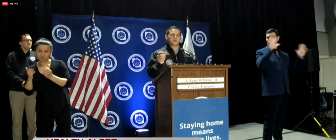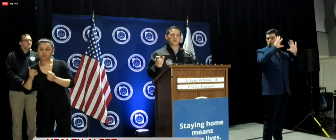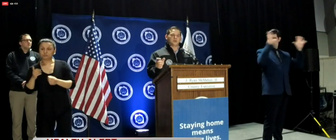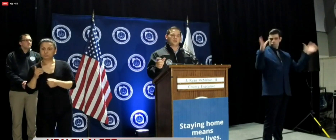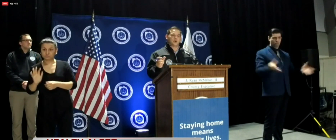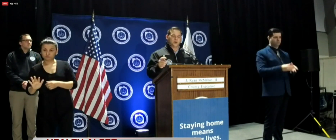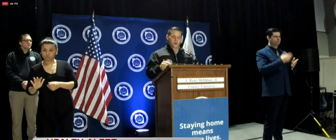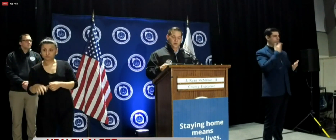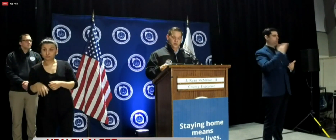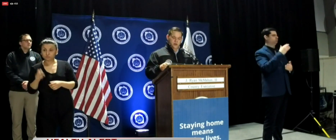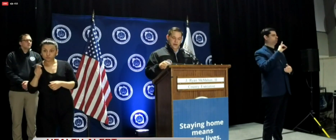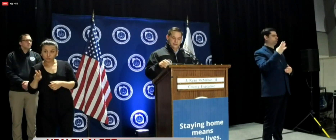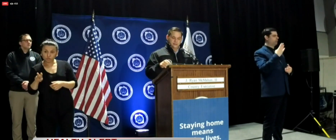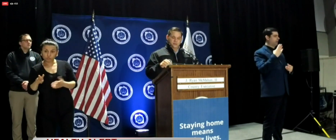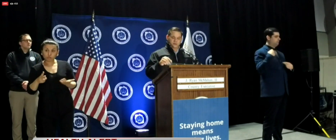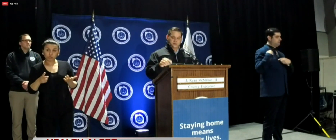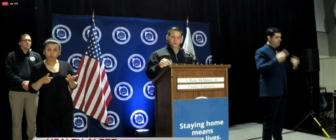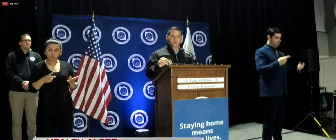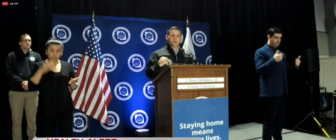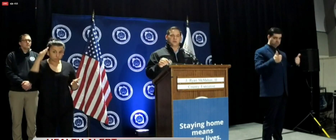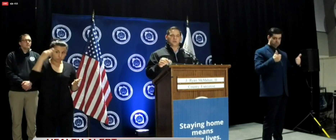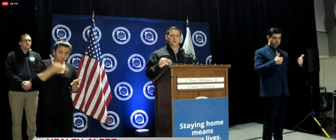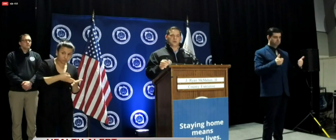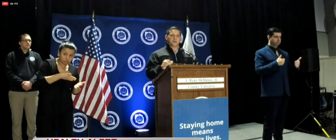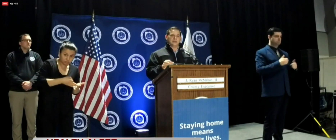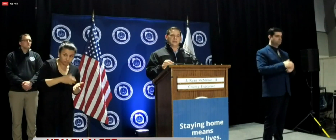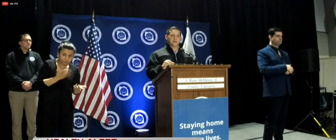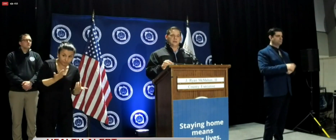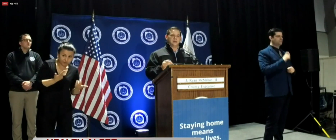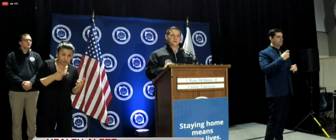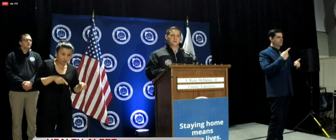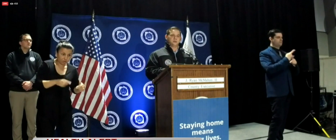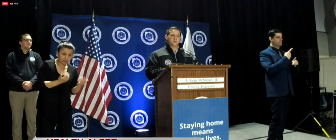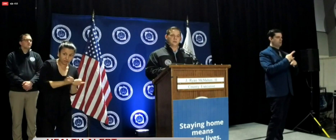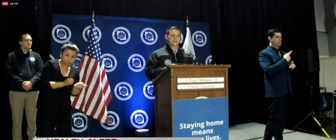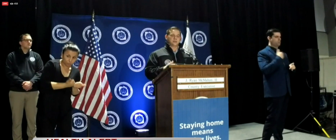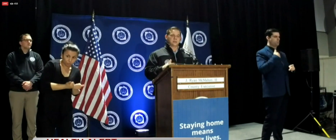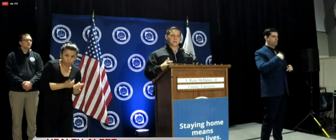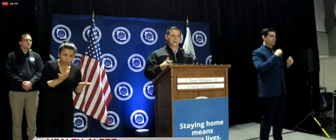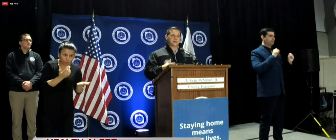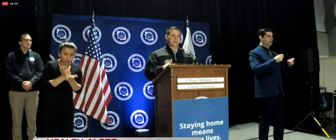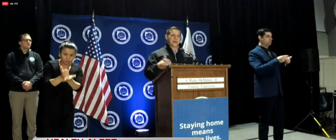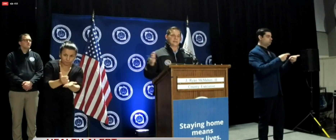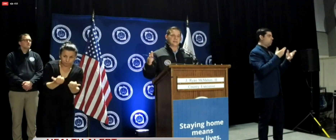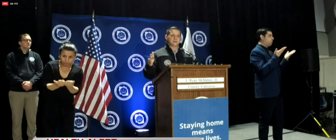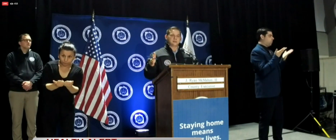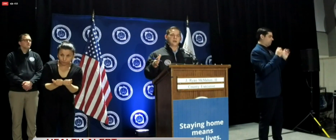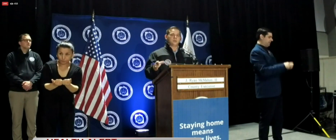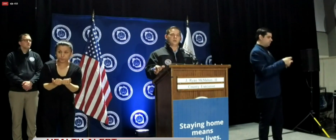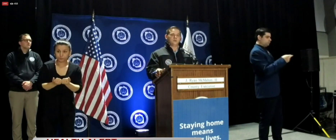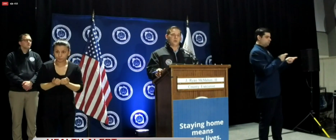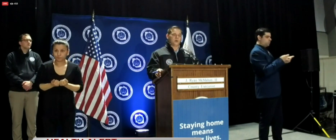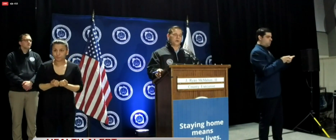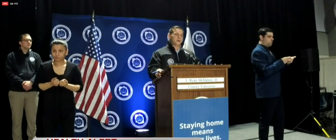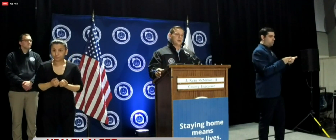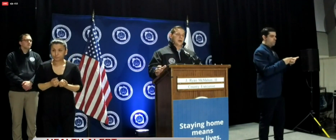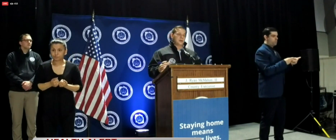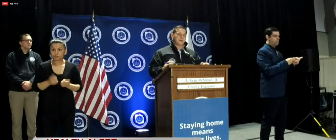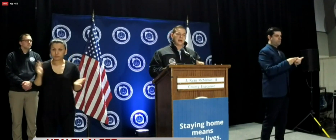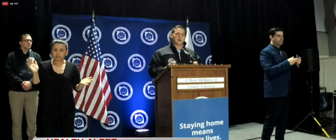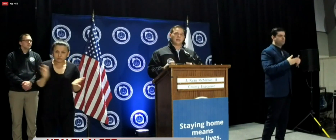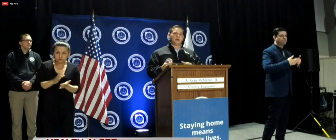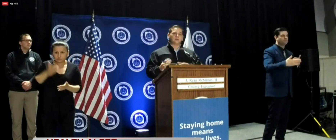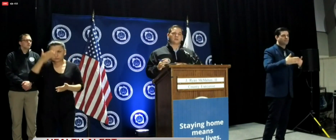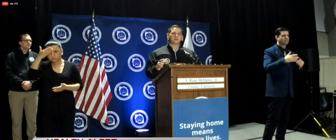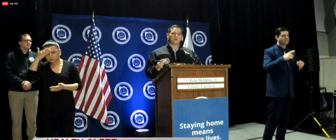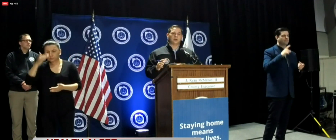things we can control, and some of the things we can control can lead to lesser cases moving forward, and then